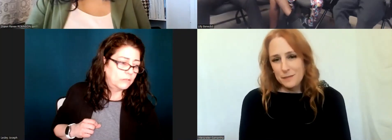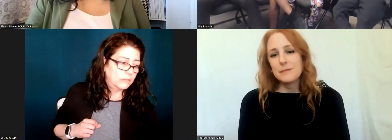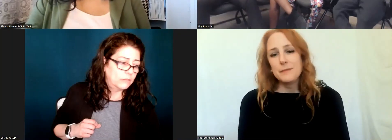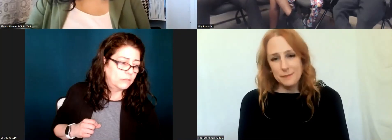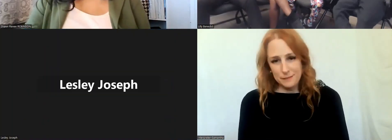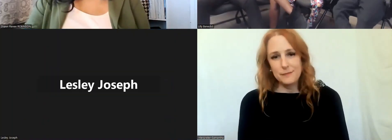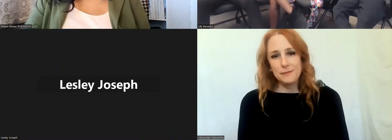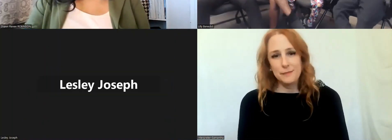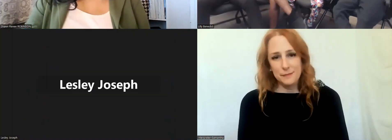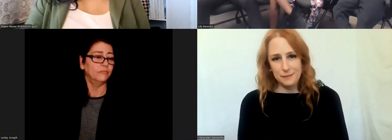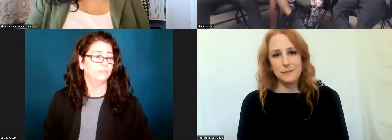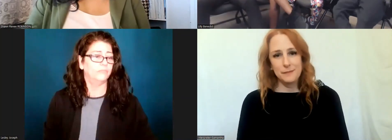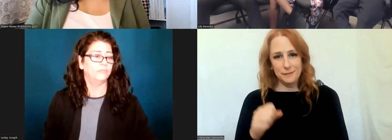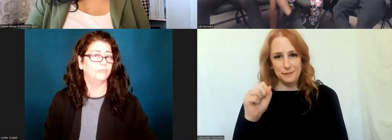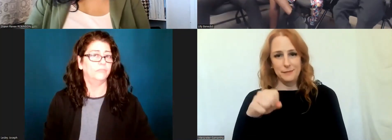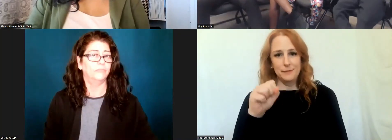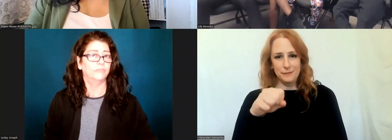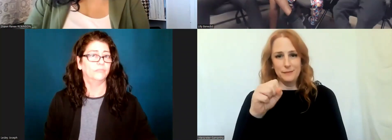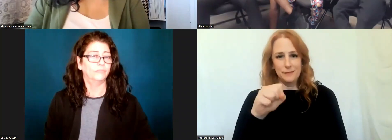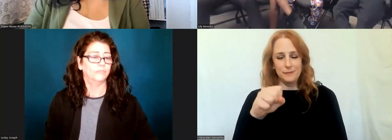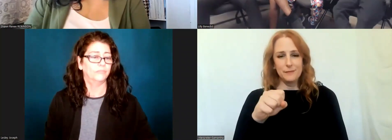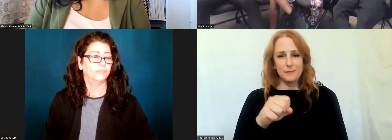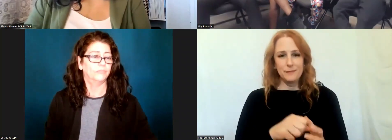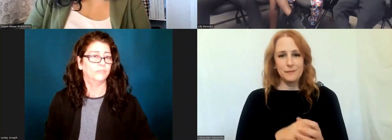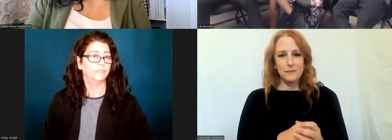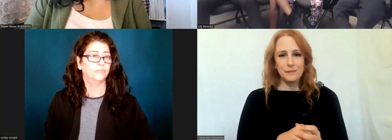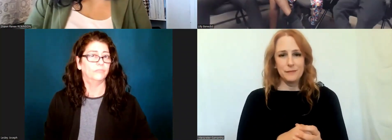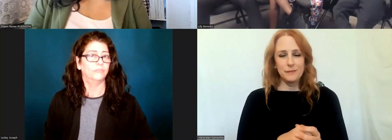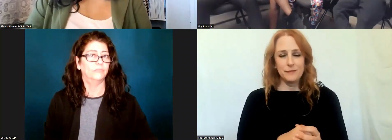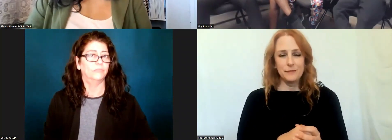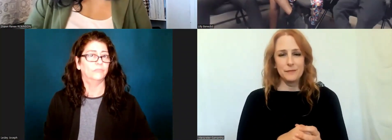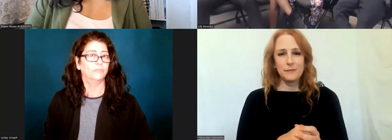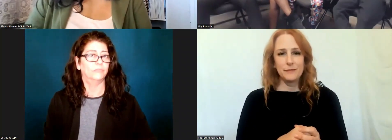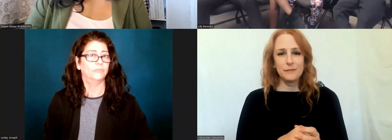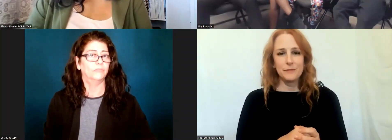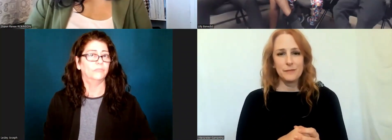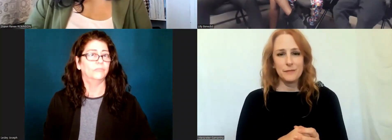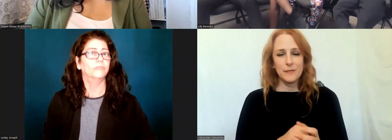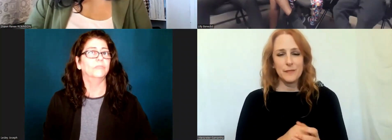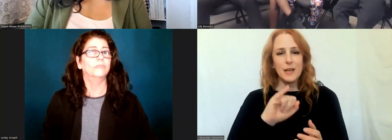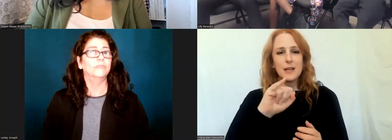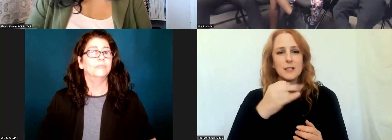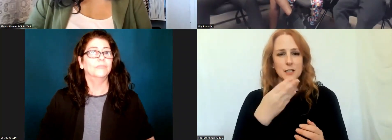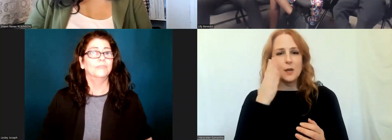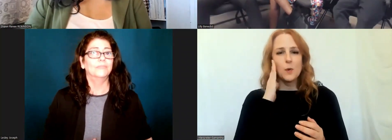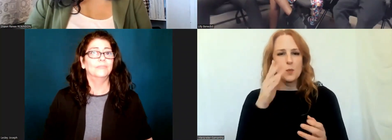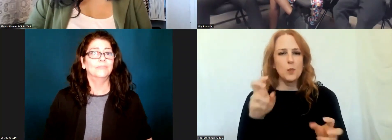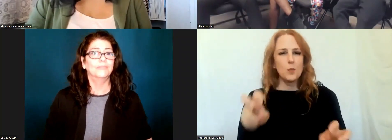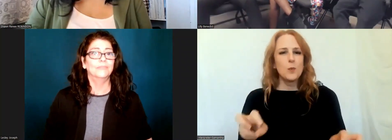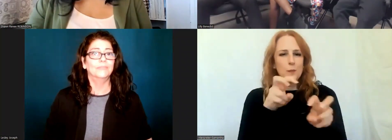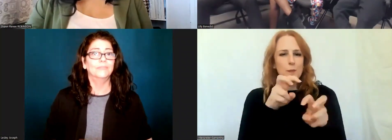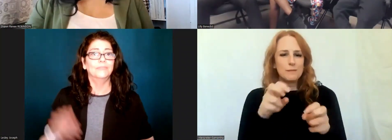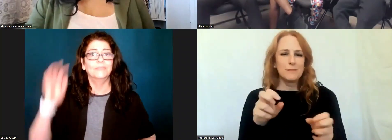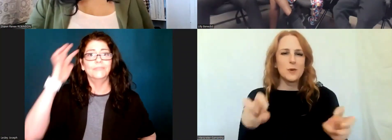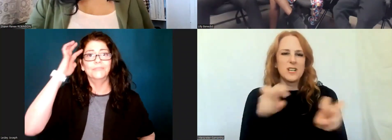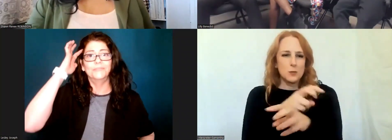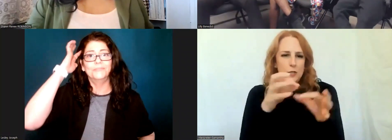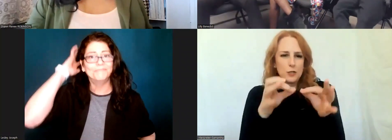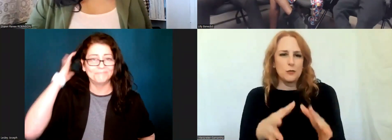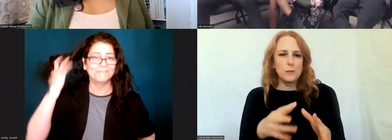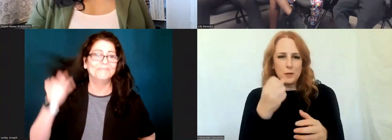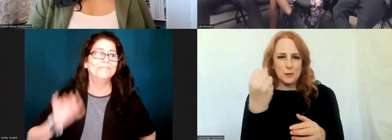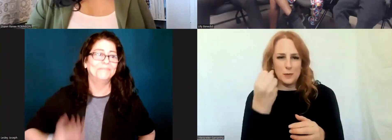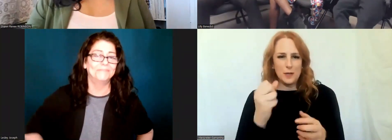Mm-hmm. Right. And Jonte, how about you? We're going to switch interpreters. Just hold on a second.